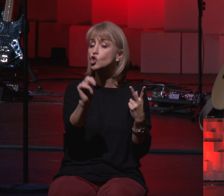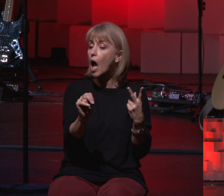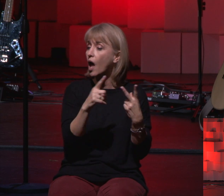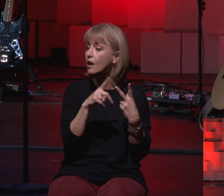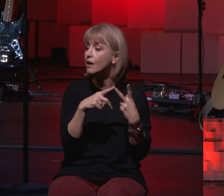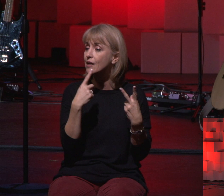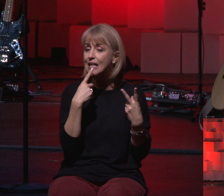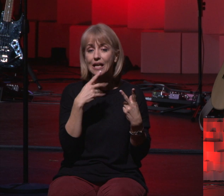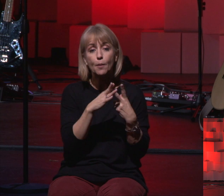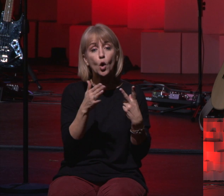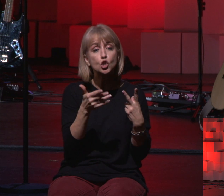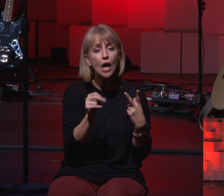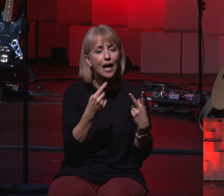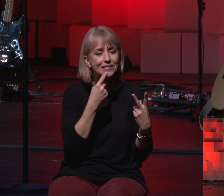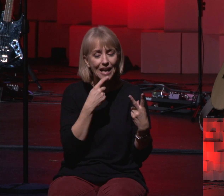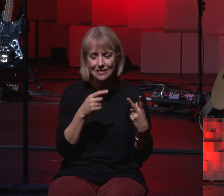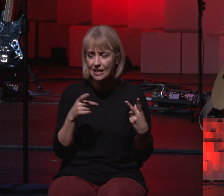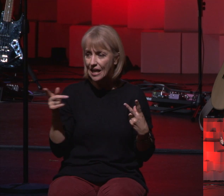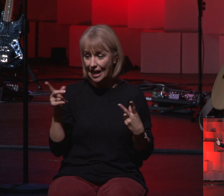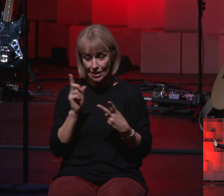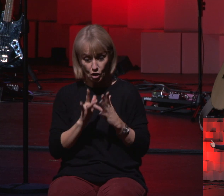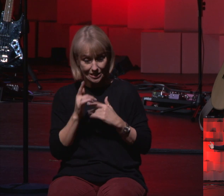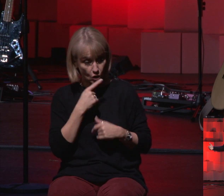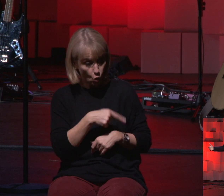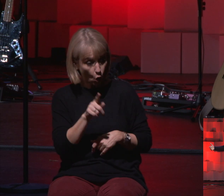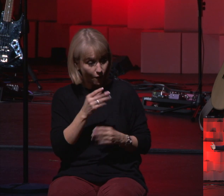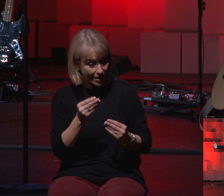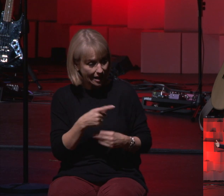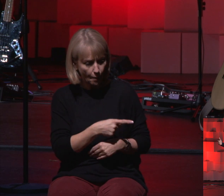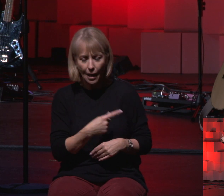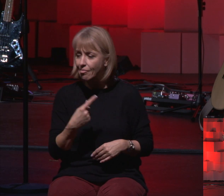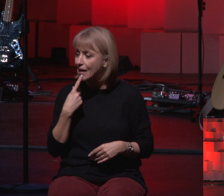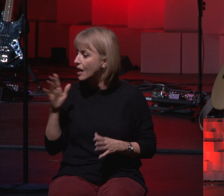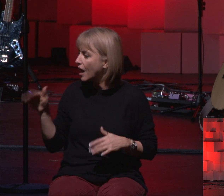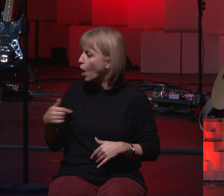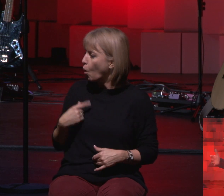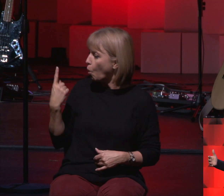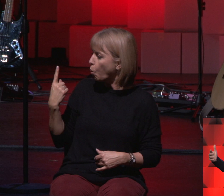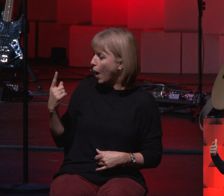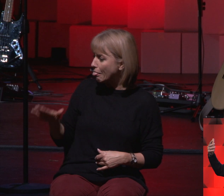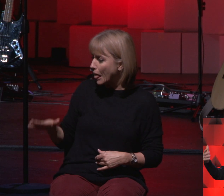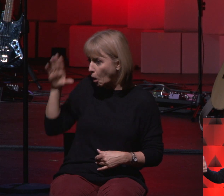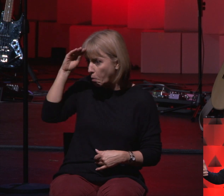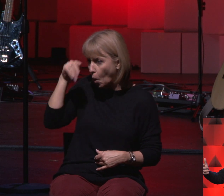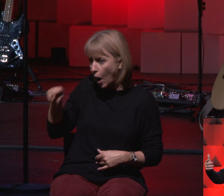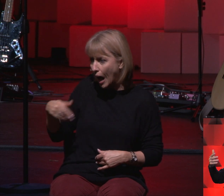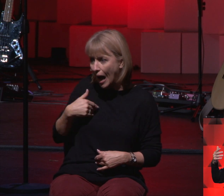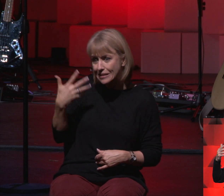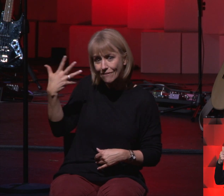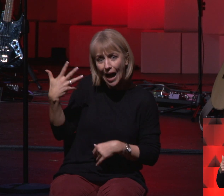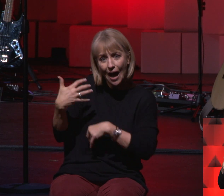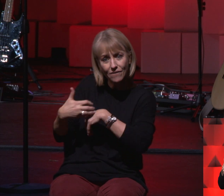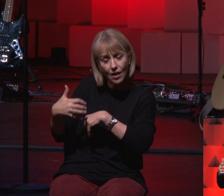it says that when Jesus said, you go feed them, the disciples said, the only thing we've got here is one little boy has these five